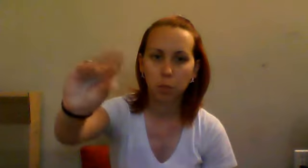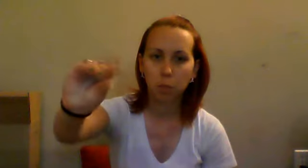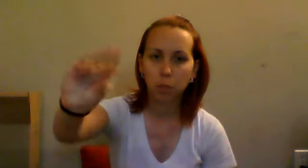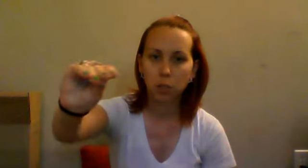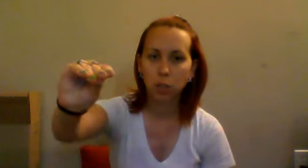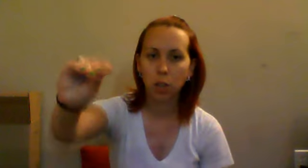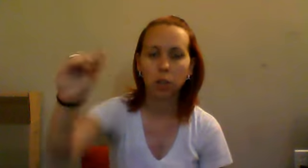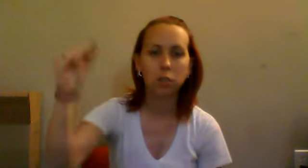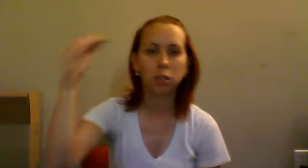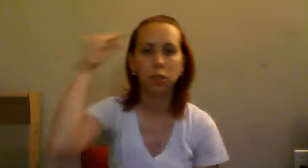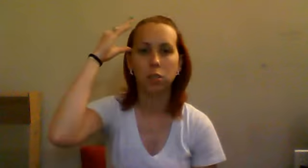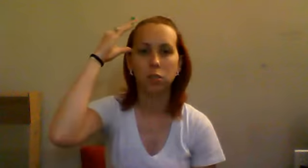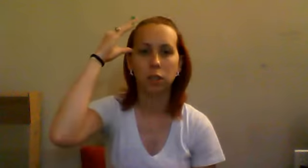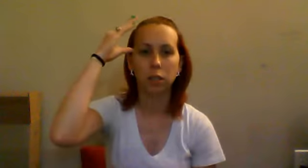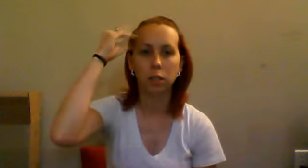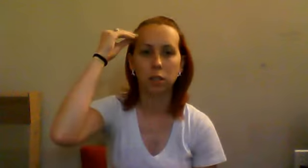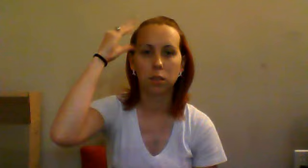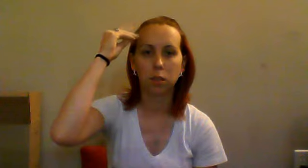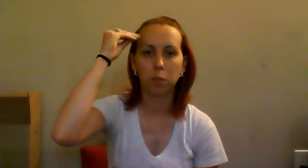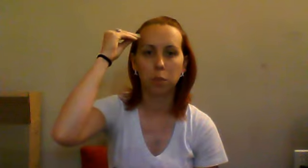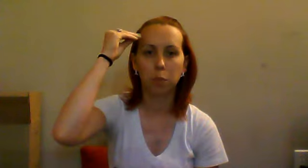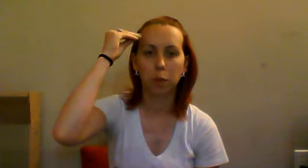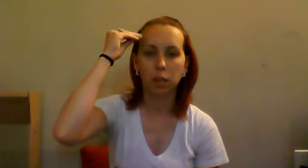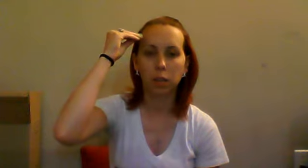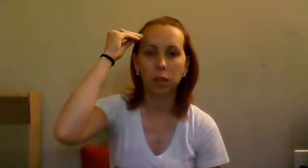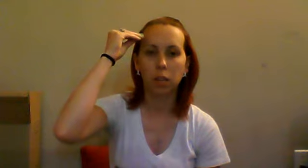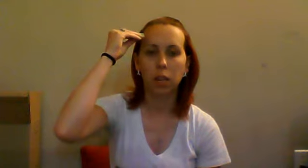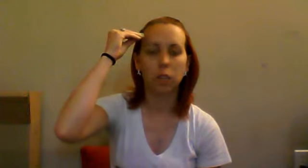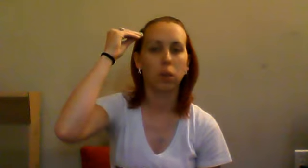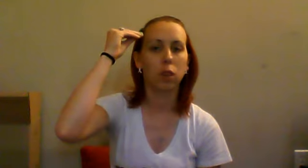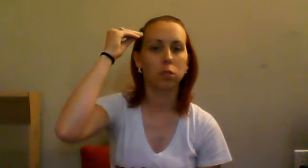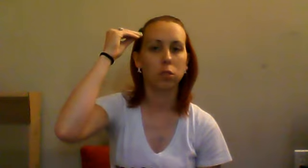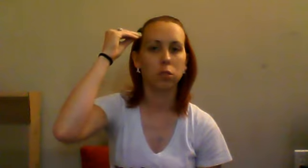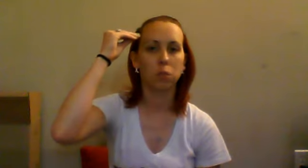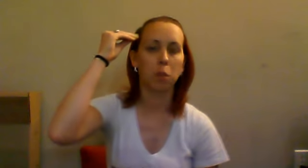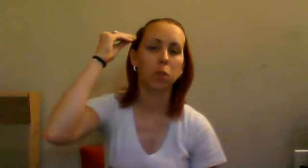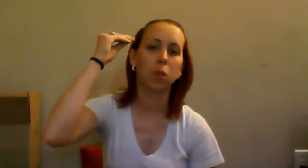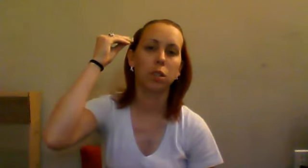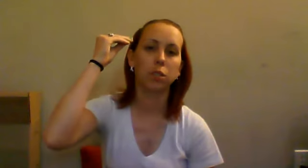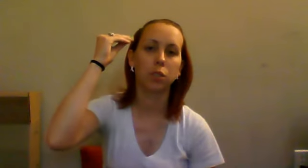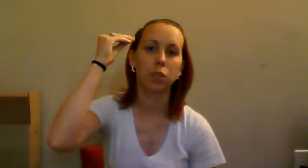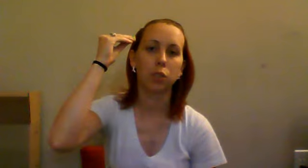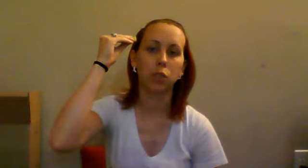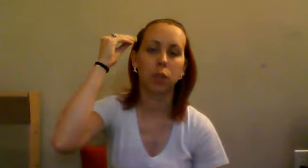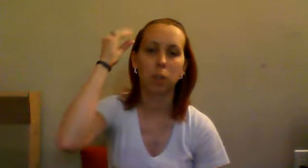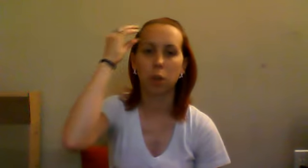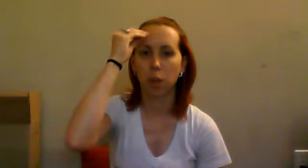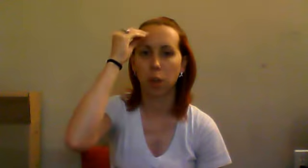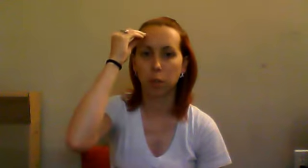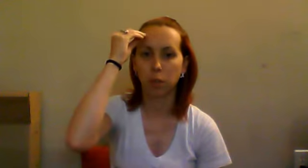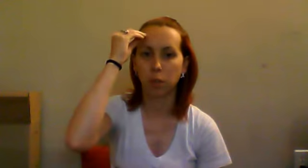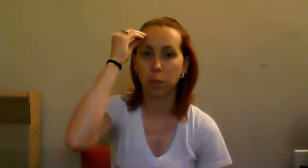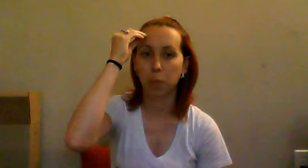pinch your claw, and you just do it right here, boy. And the way I was told to remember was you think about grabbing the bill of a baseball